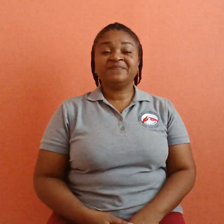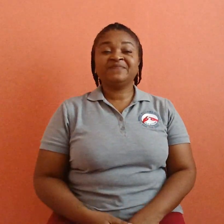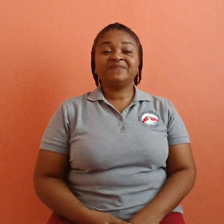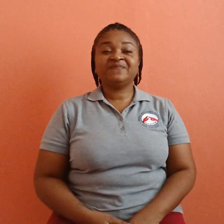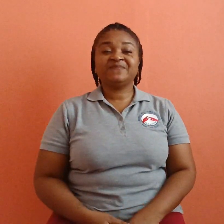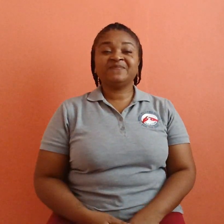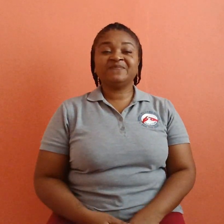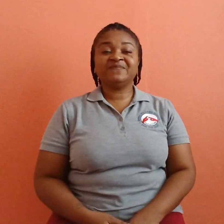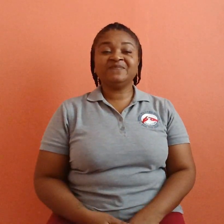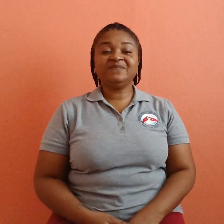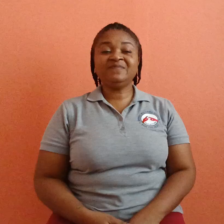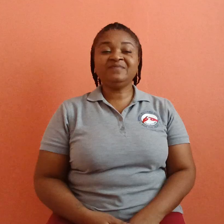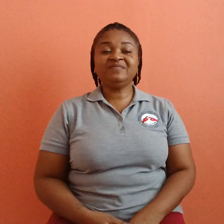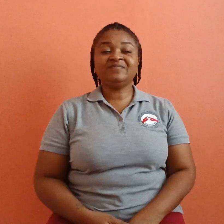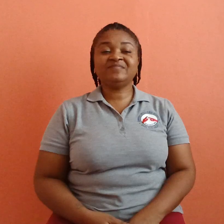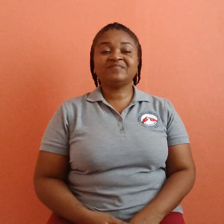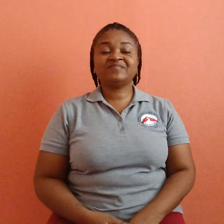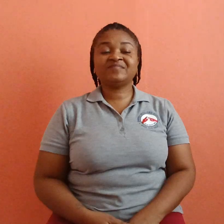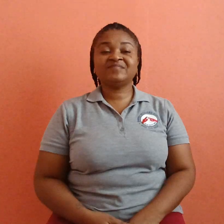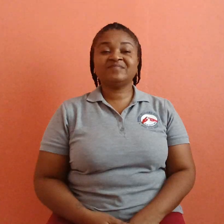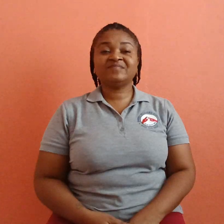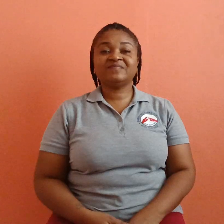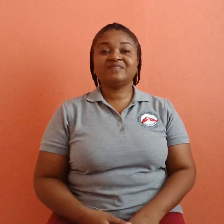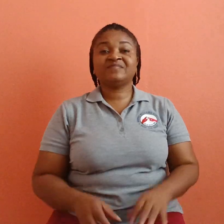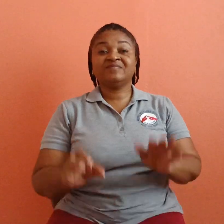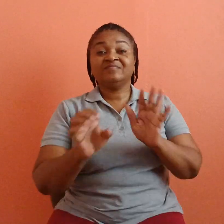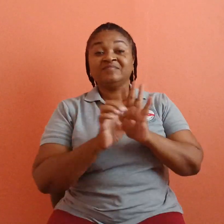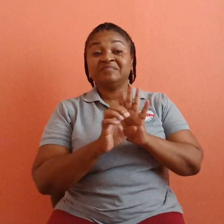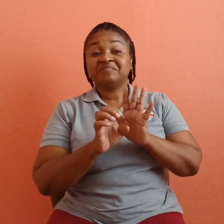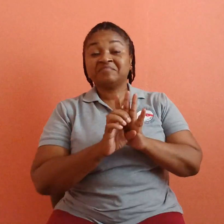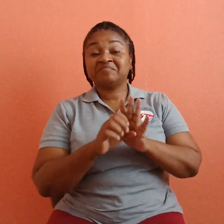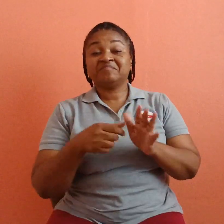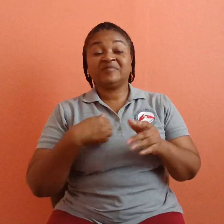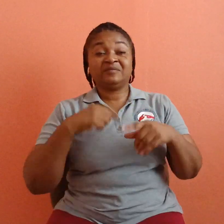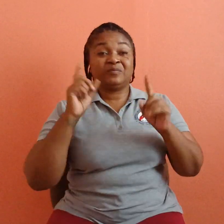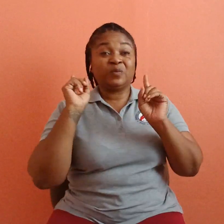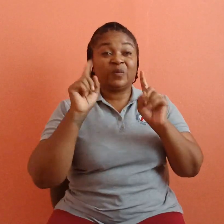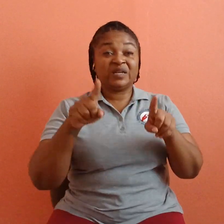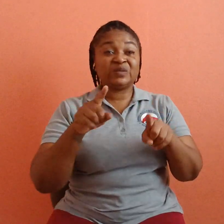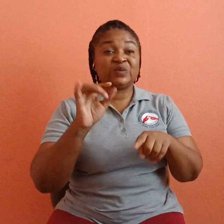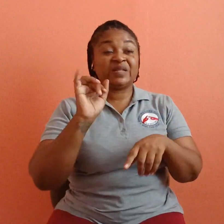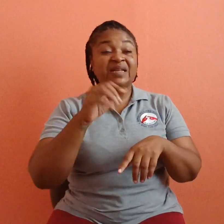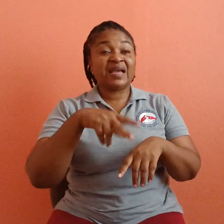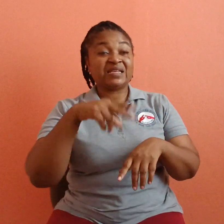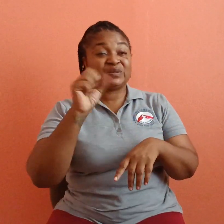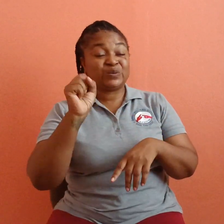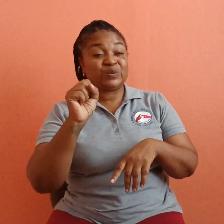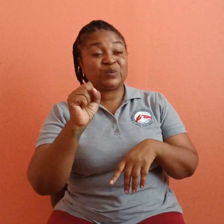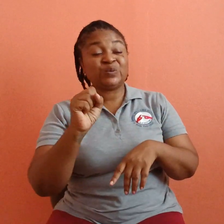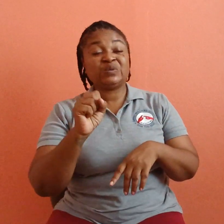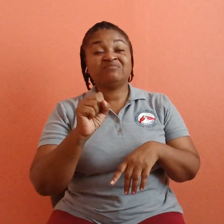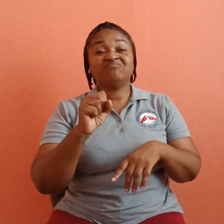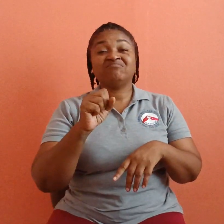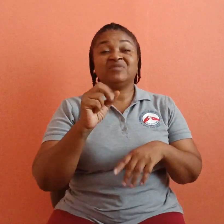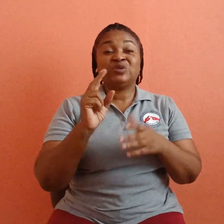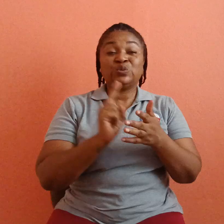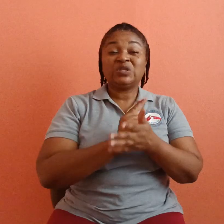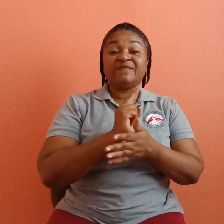So I went to this high school, or I went to that university, wherever it is that you went